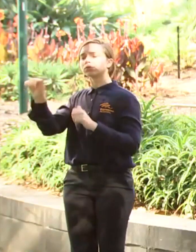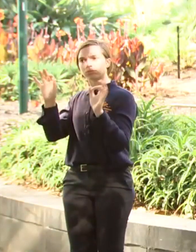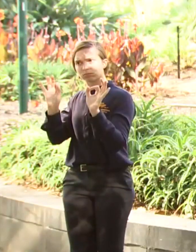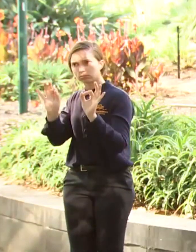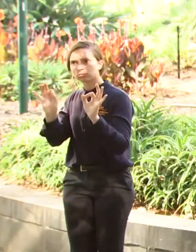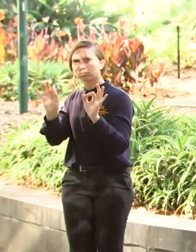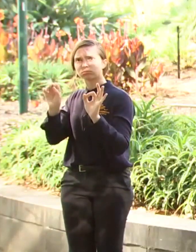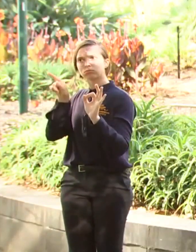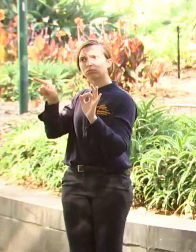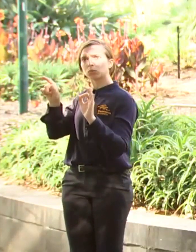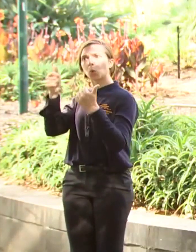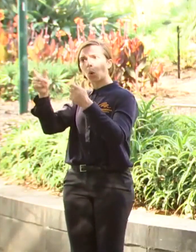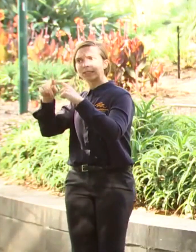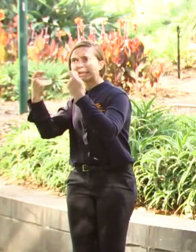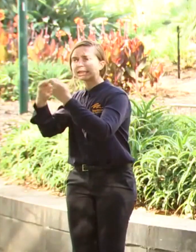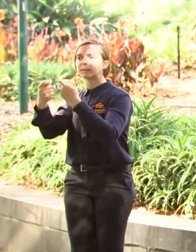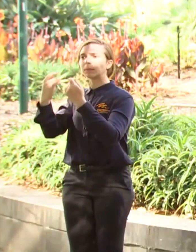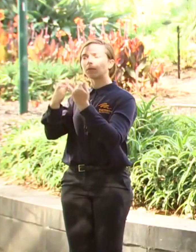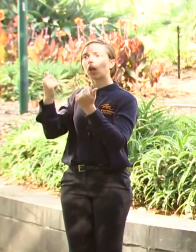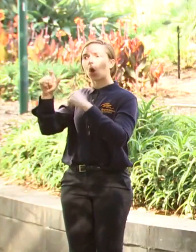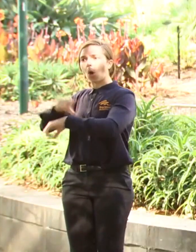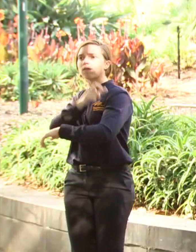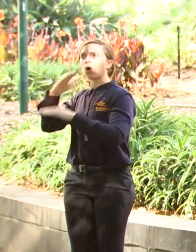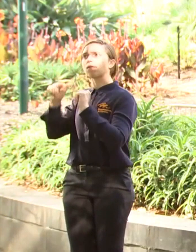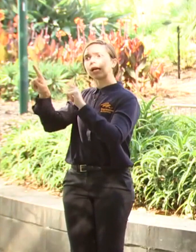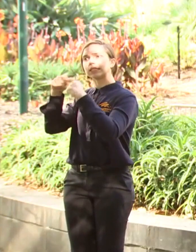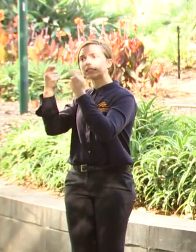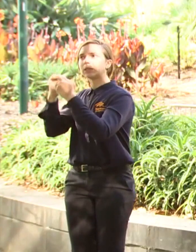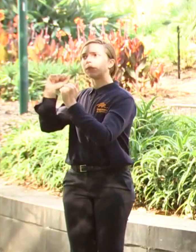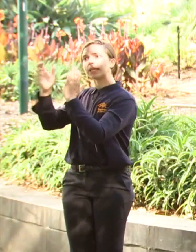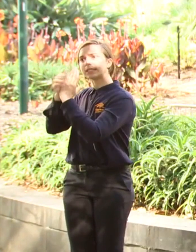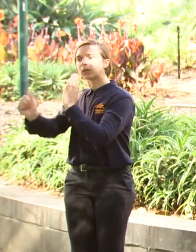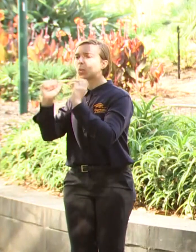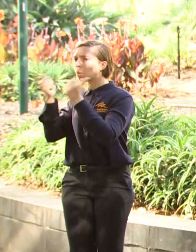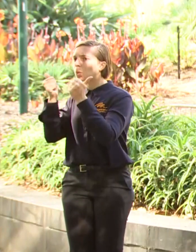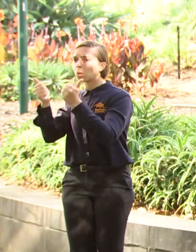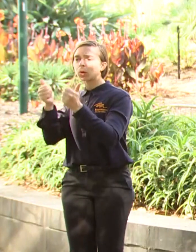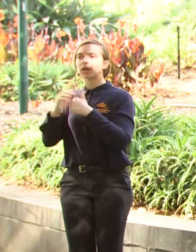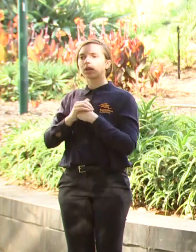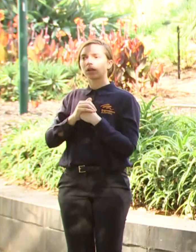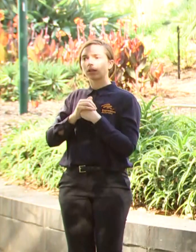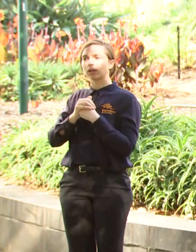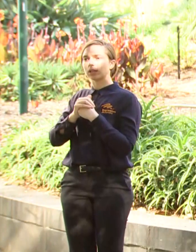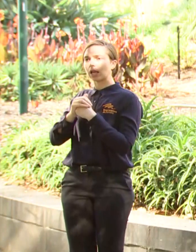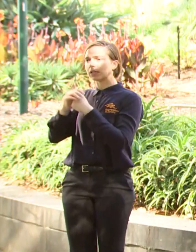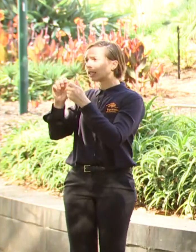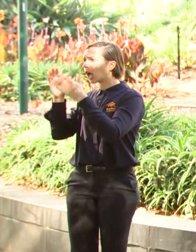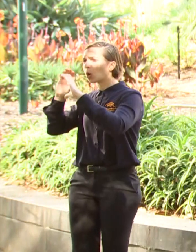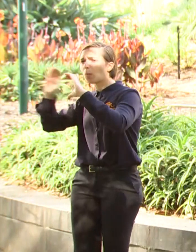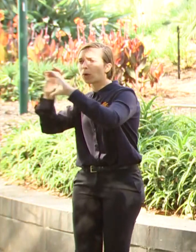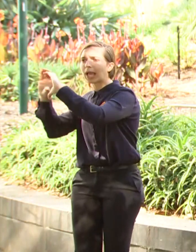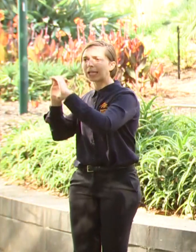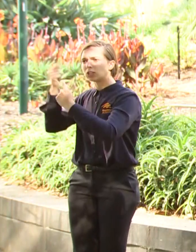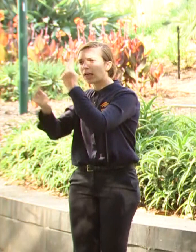in what needs to happen. Obviously, whenever you've got one group of people communicating with another, there's always the risk